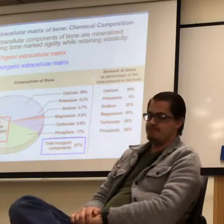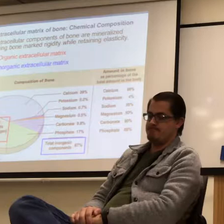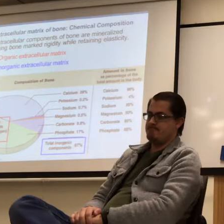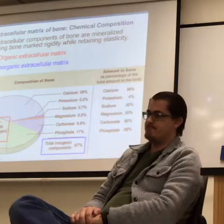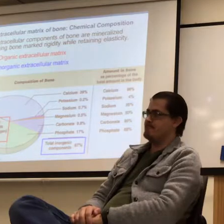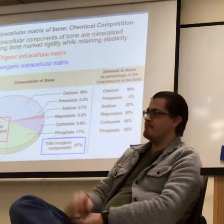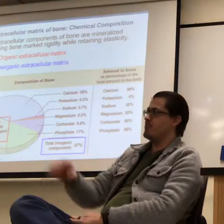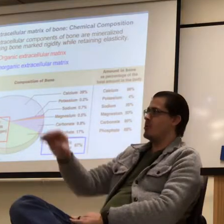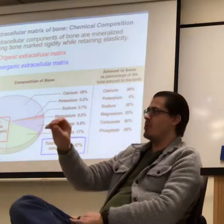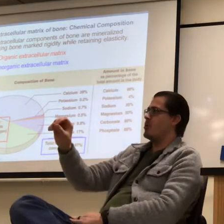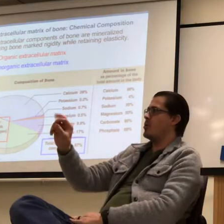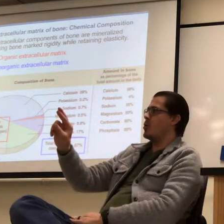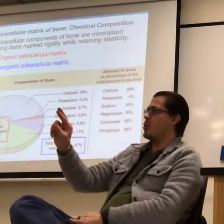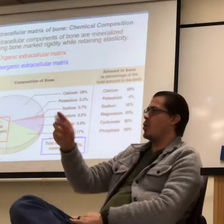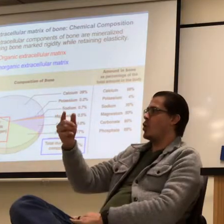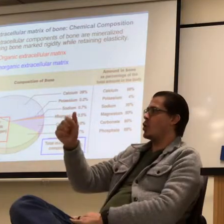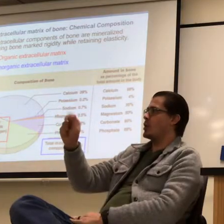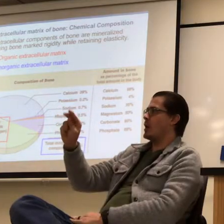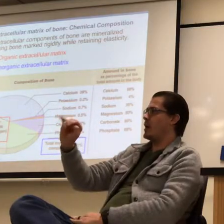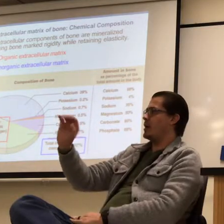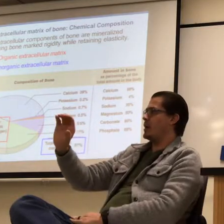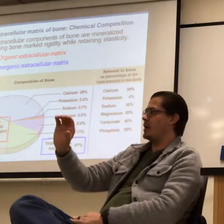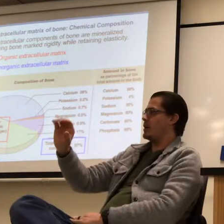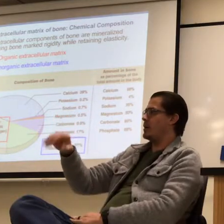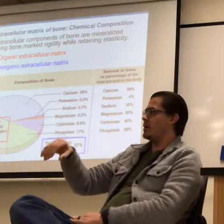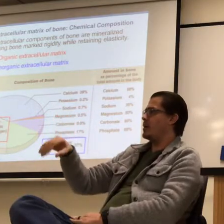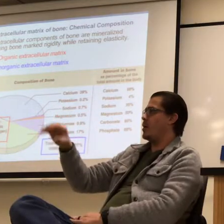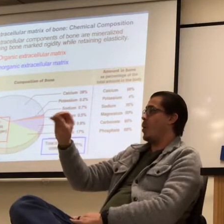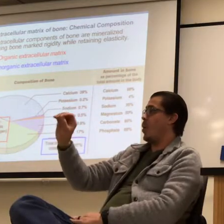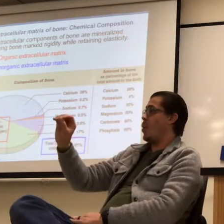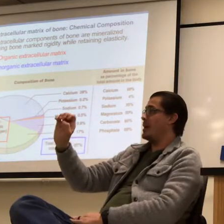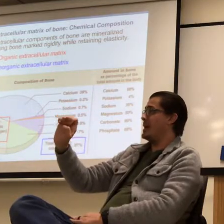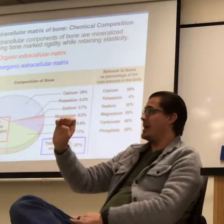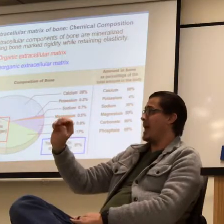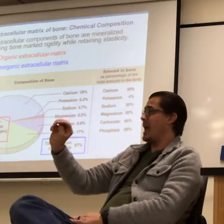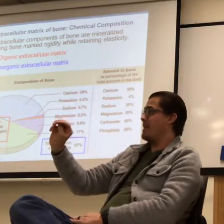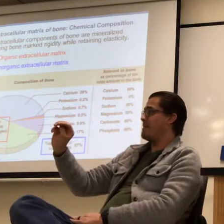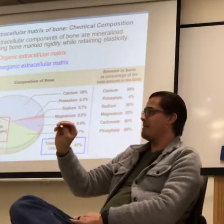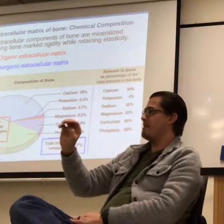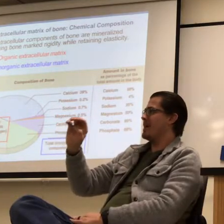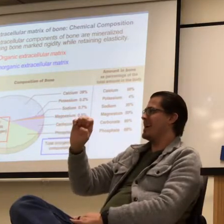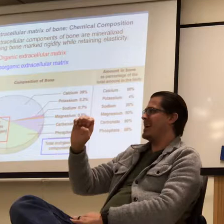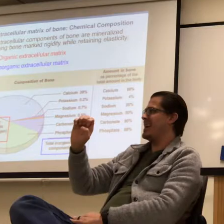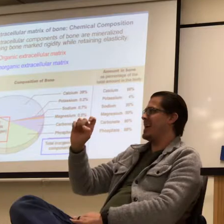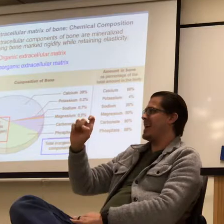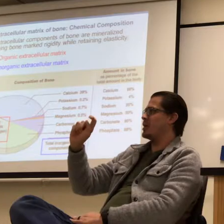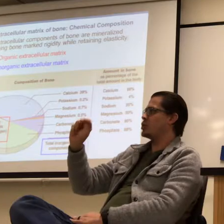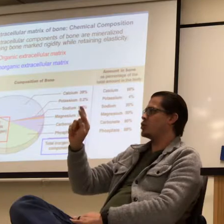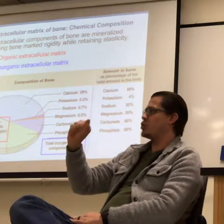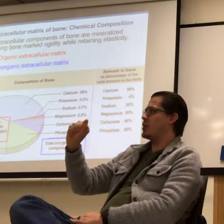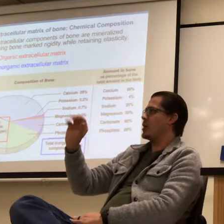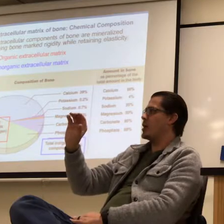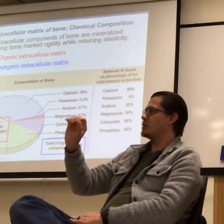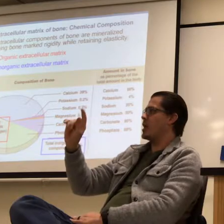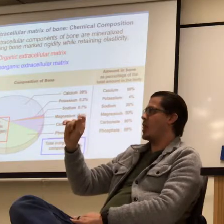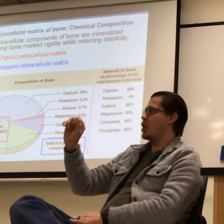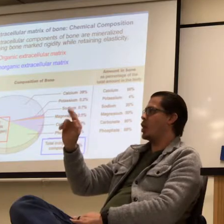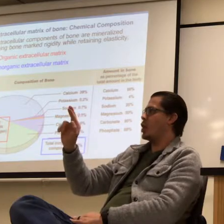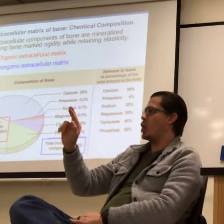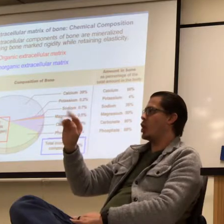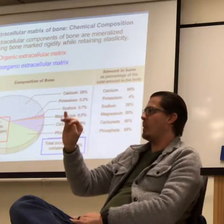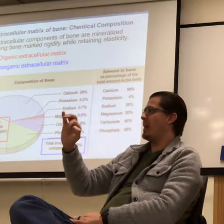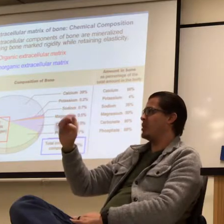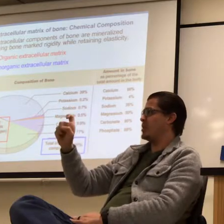The organic extracellular matrix, or OEM for short, it's about roughly a third of